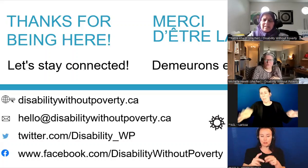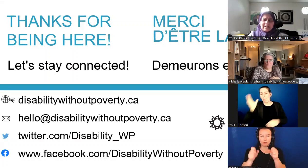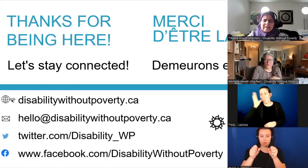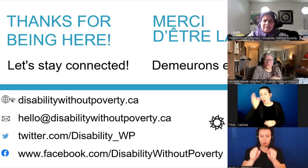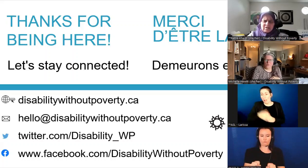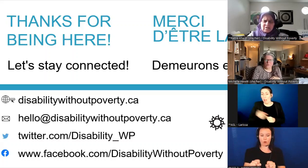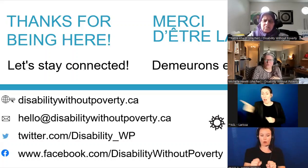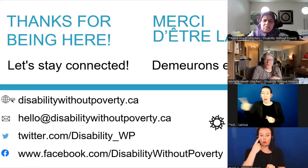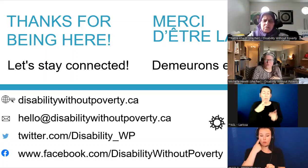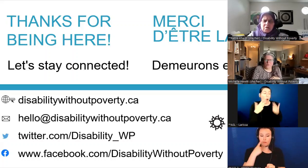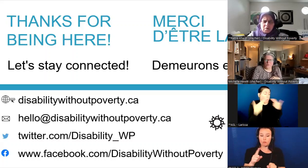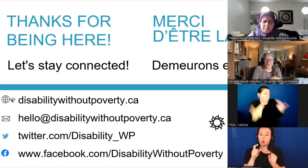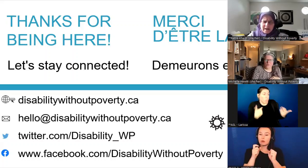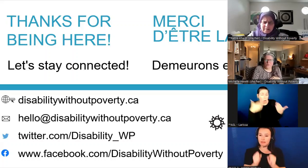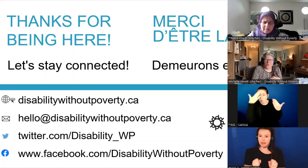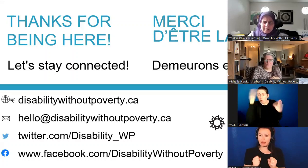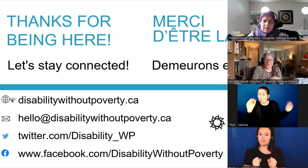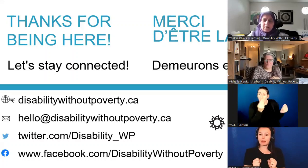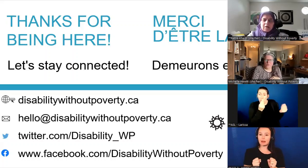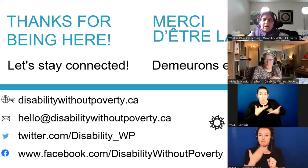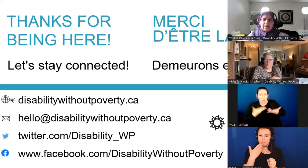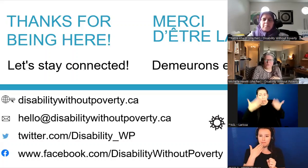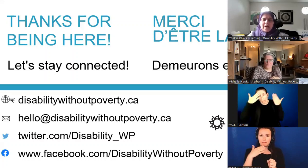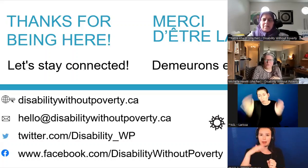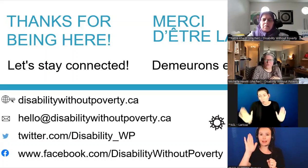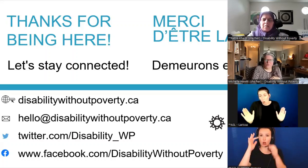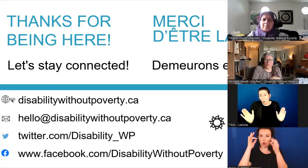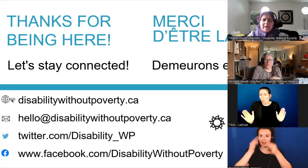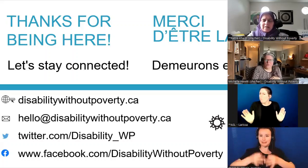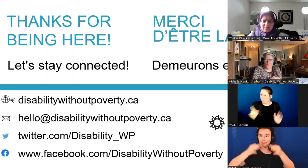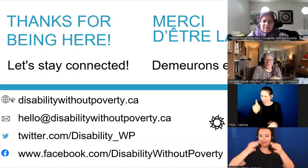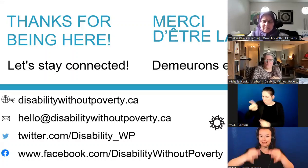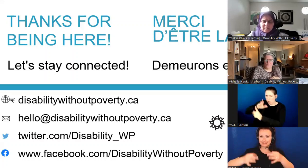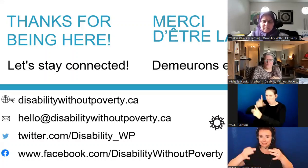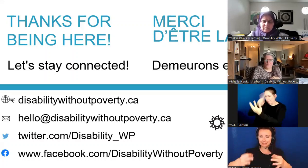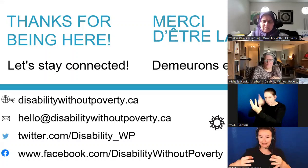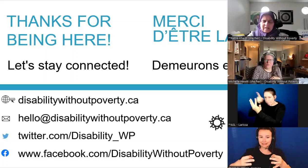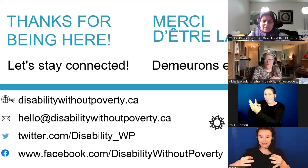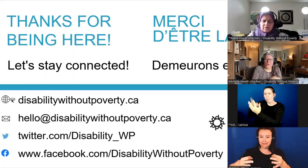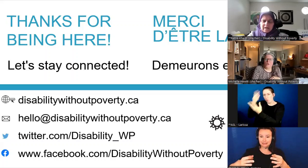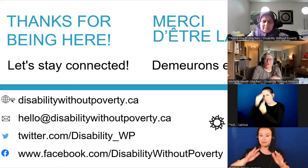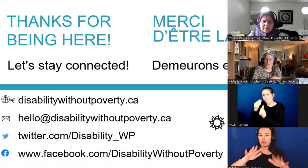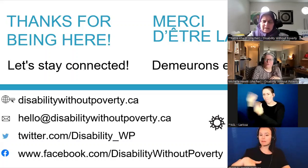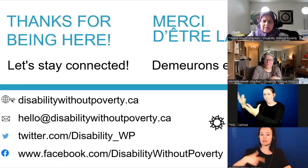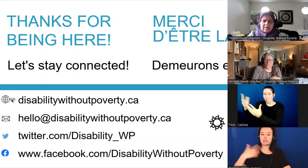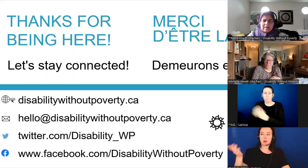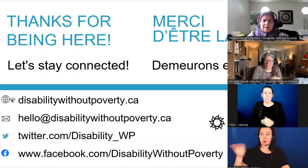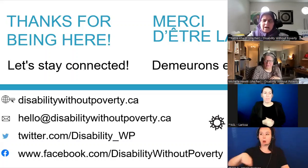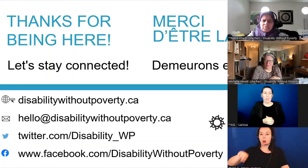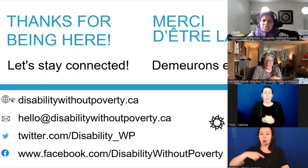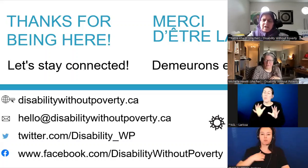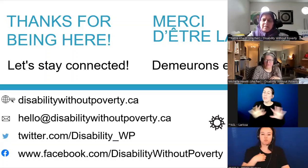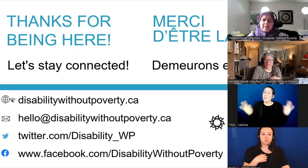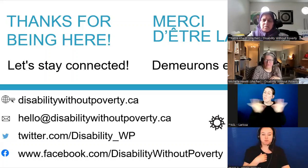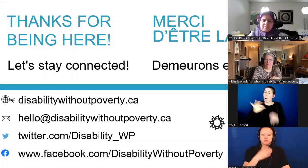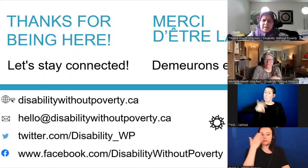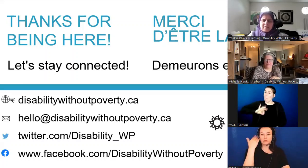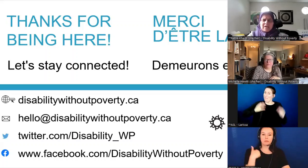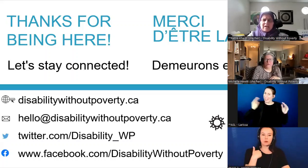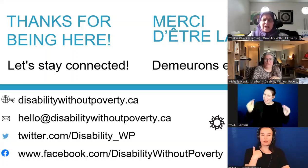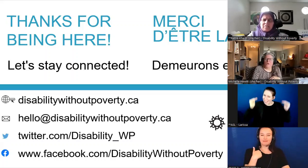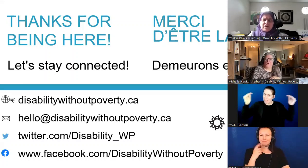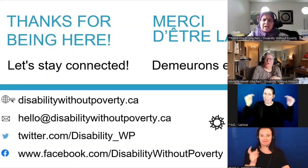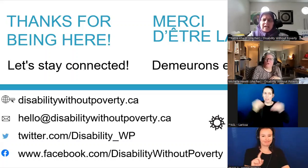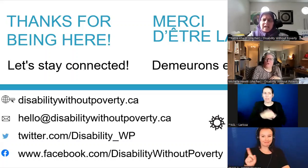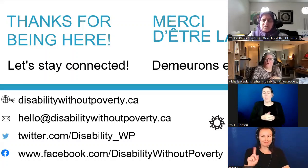say that they didn't know better. Better the benefit. That's our campaign. better the Hashtag benefit? better the